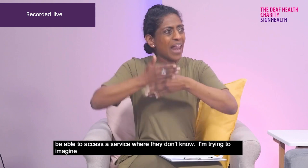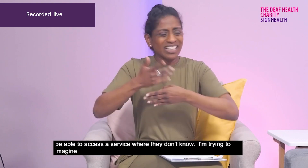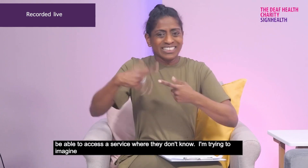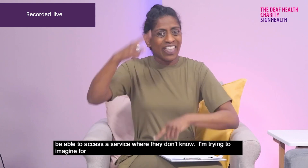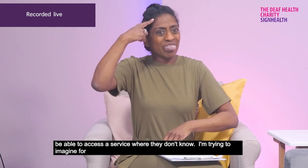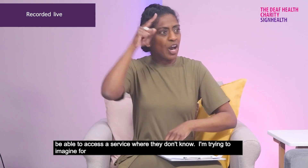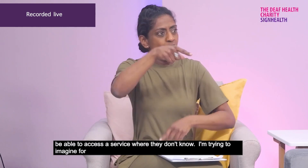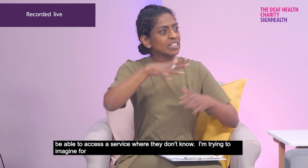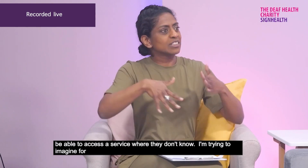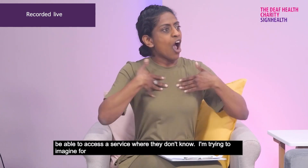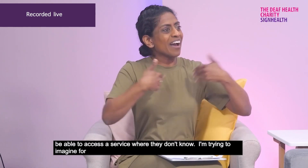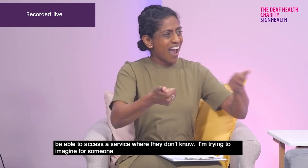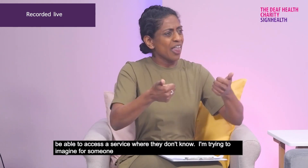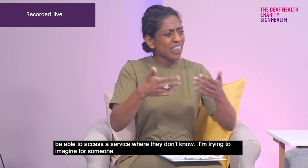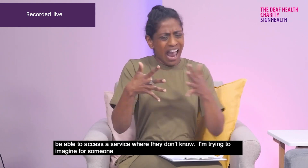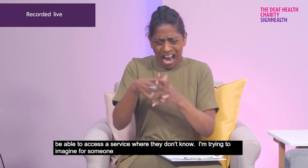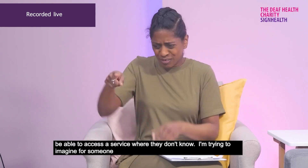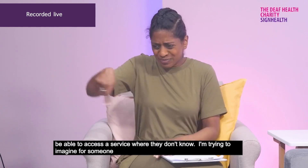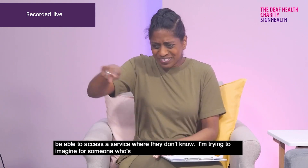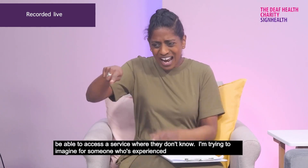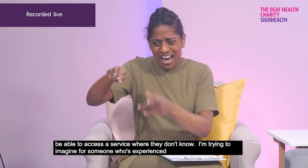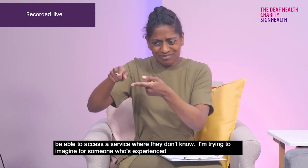what it's like for someone who's experienced abuse.